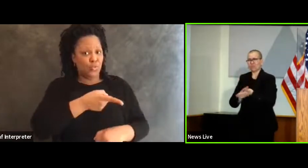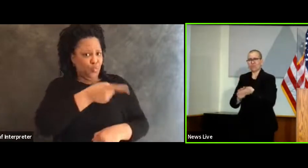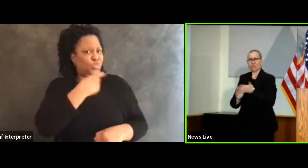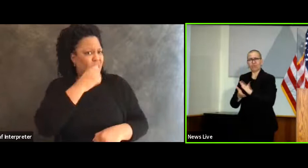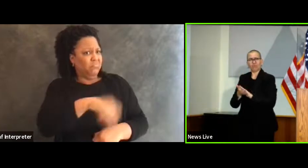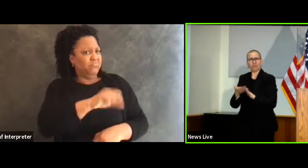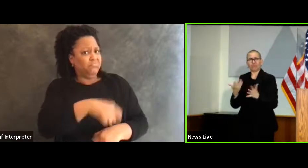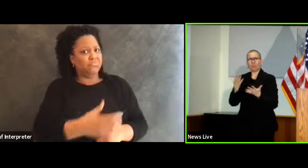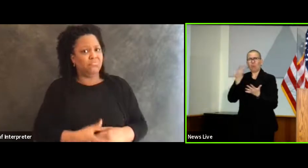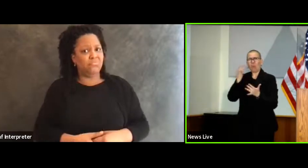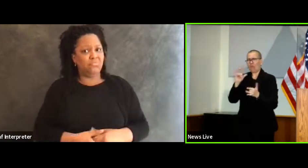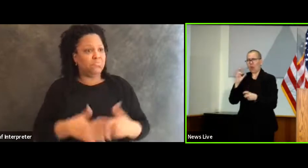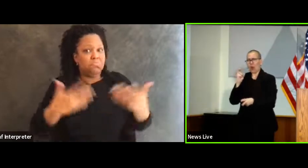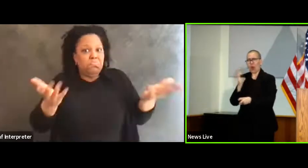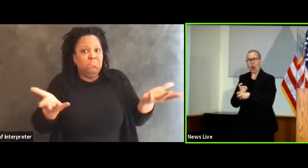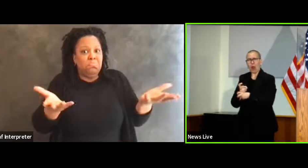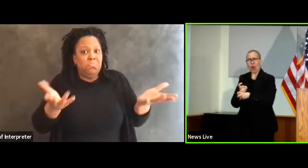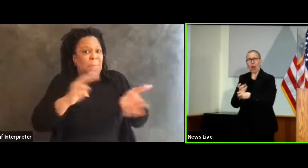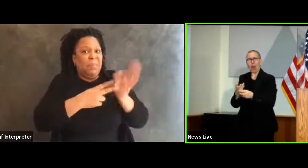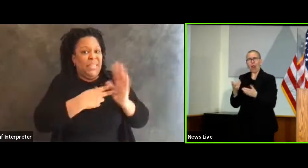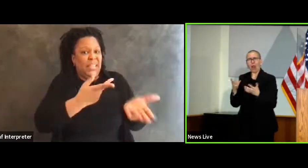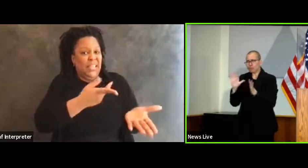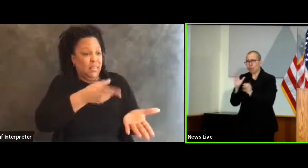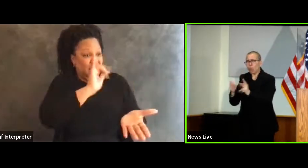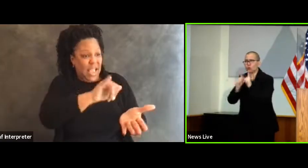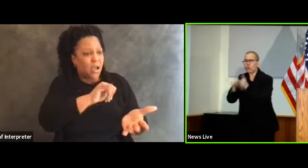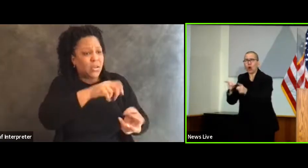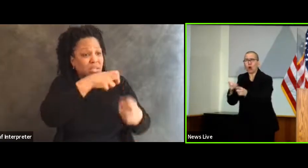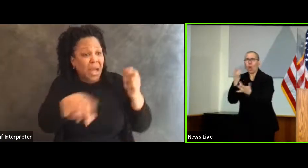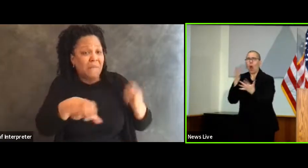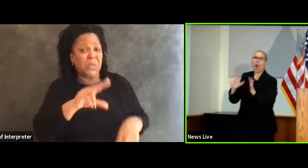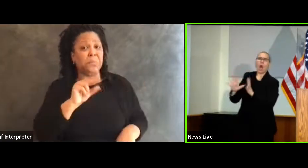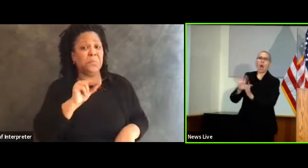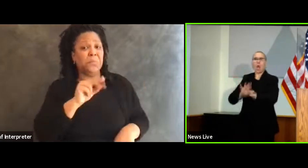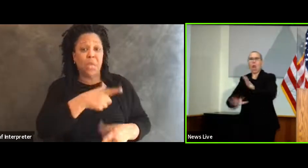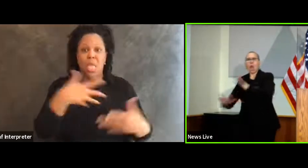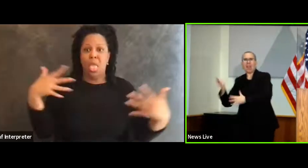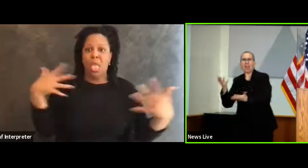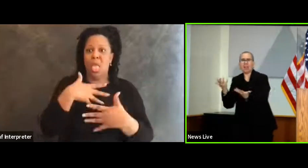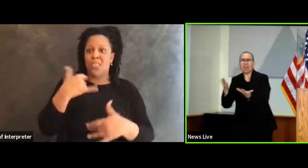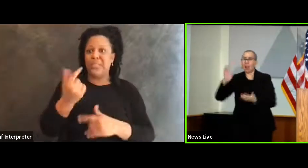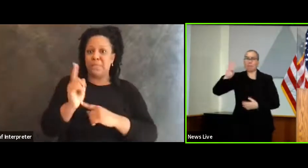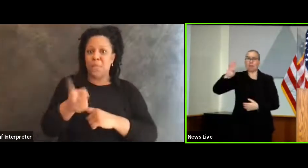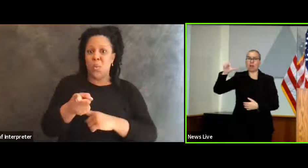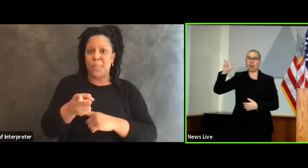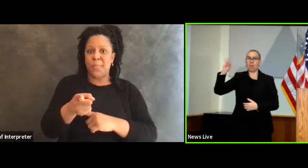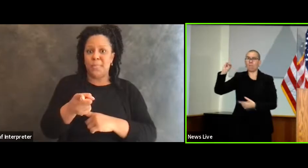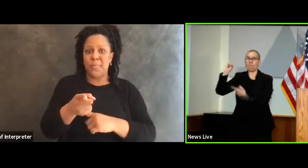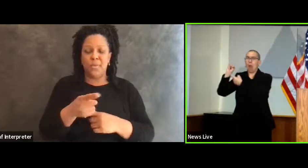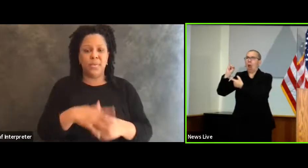began. I fear that this moment may lead to Black lives becoming a political partisan issue.